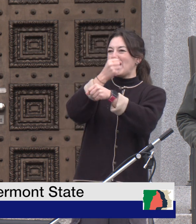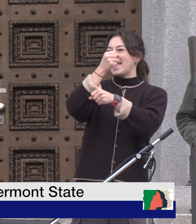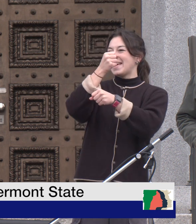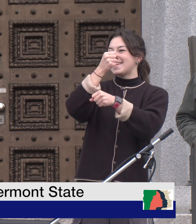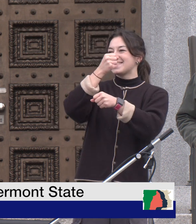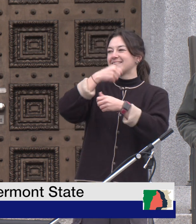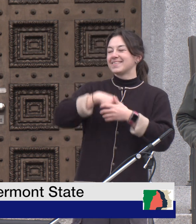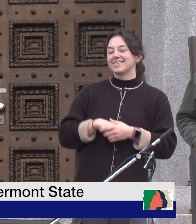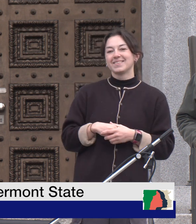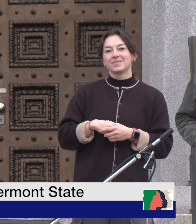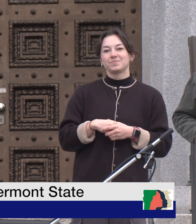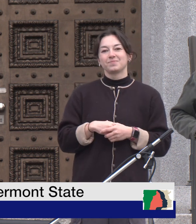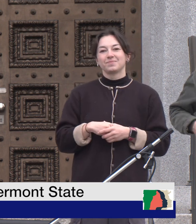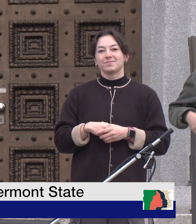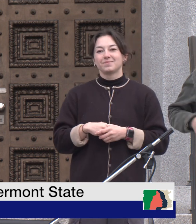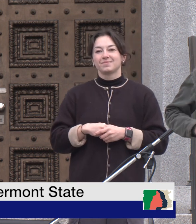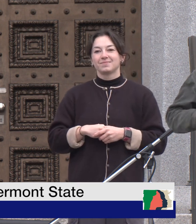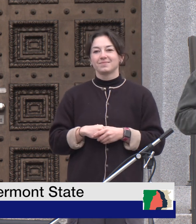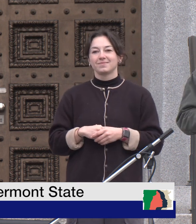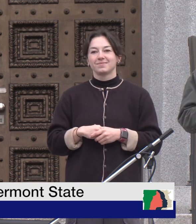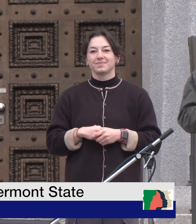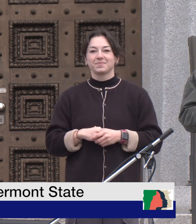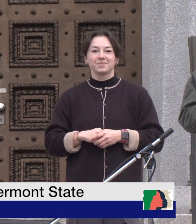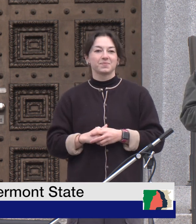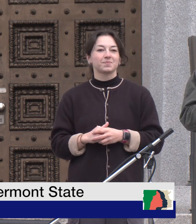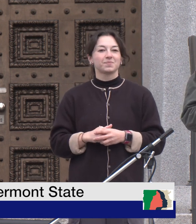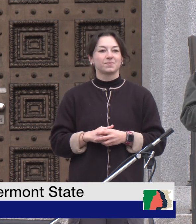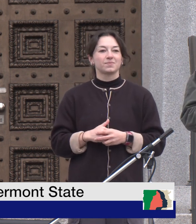we win.